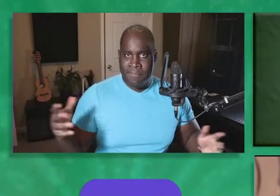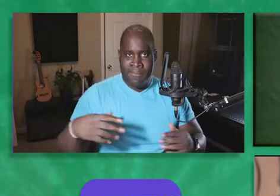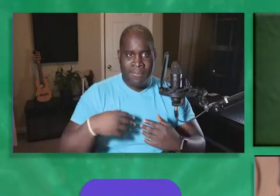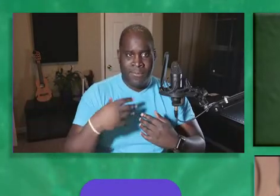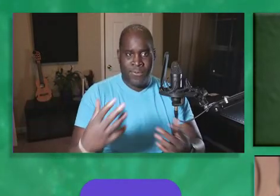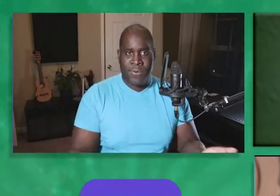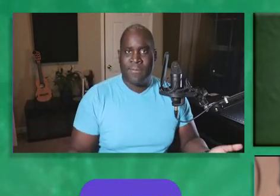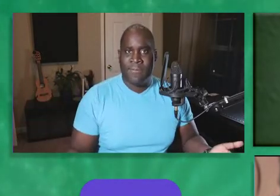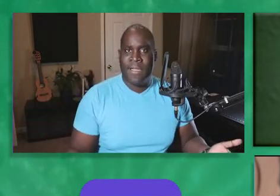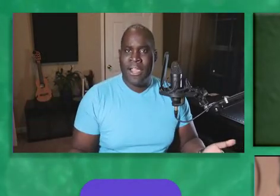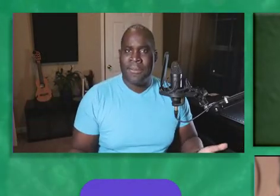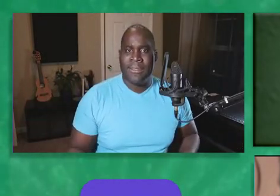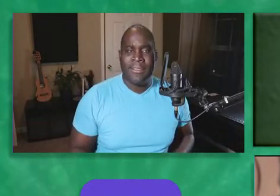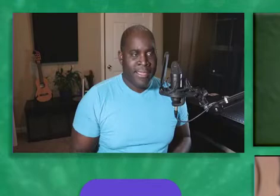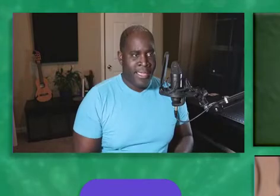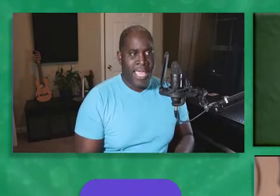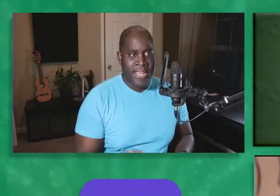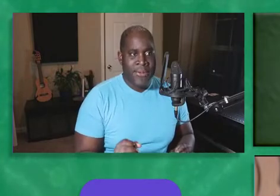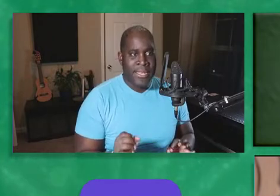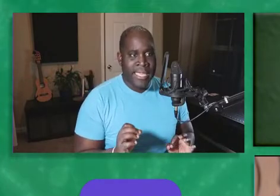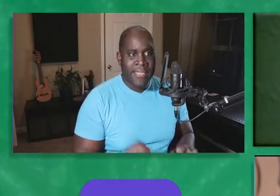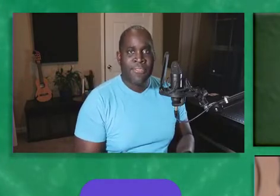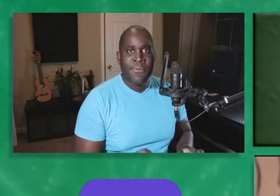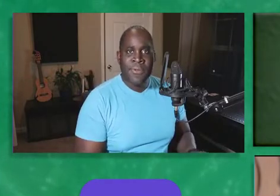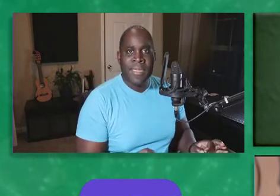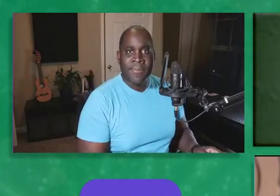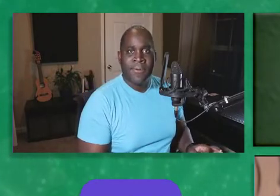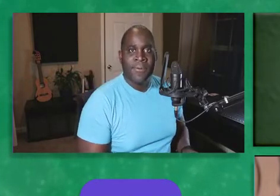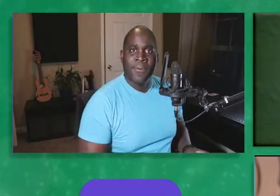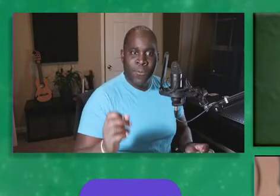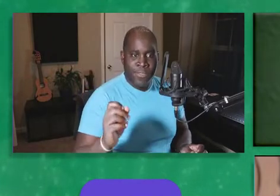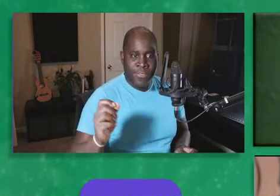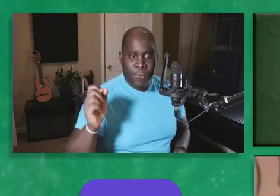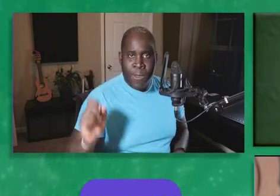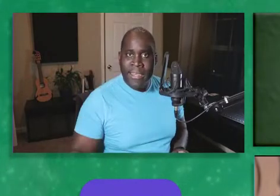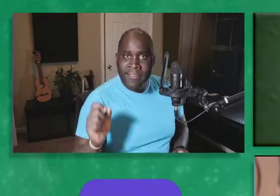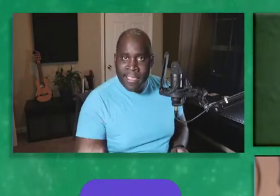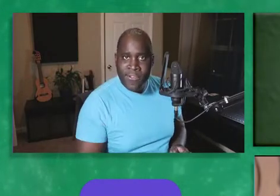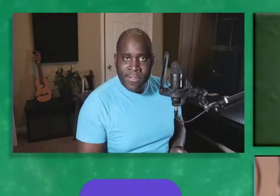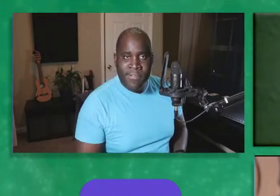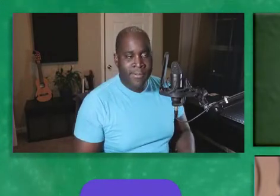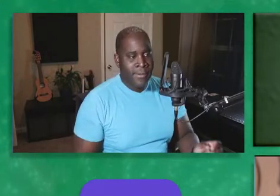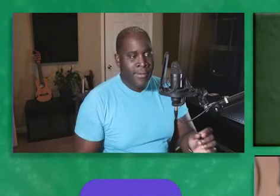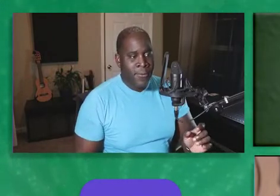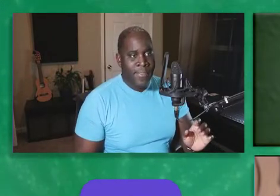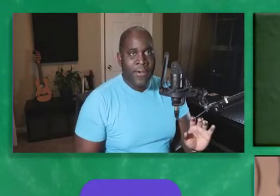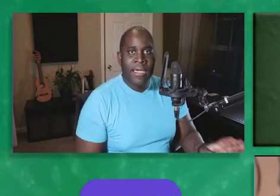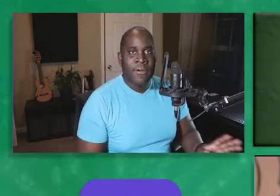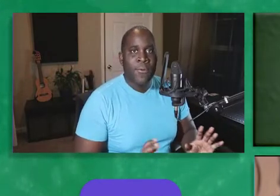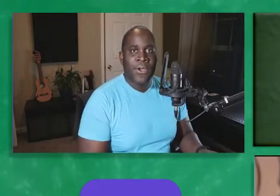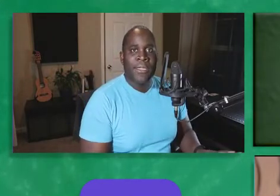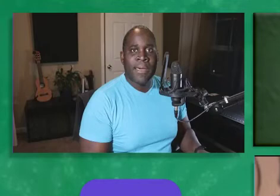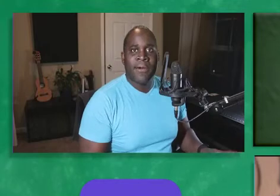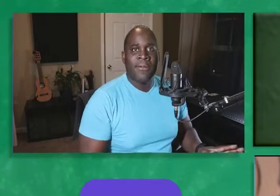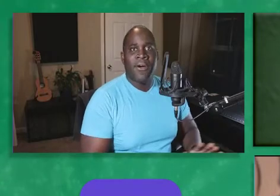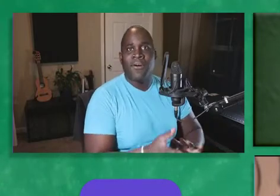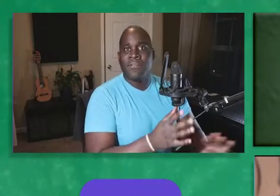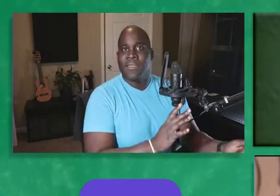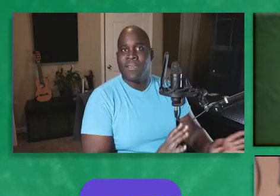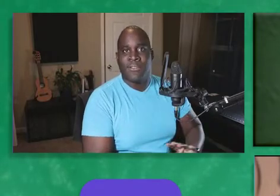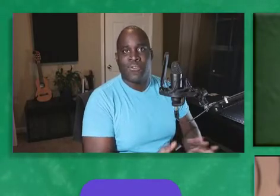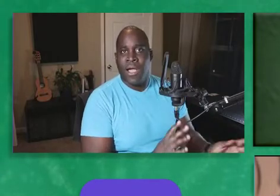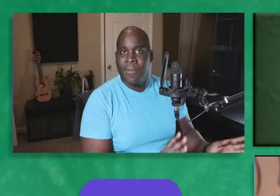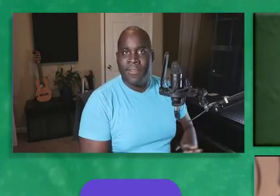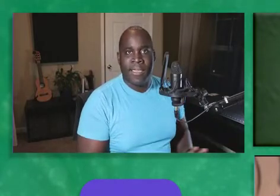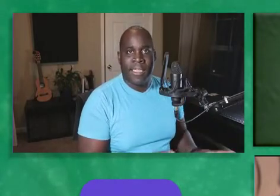minded sort of environment. And you can get through to people with the right intentions without having to worry about all